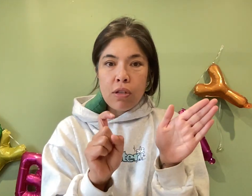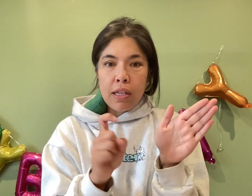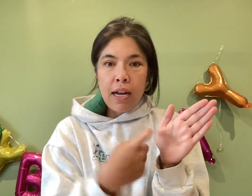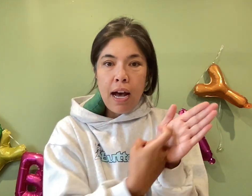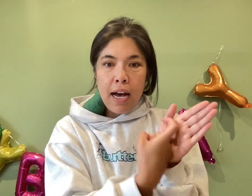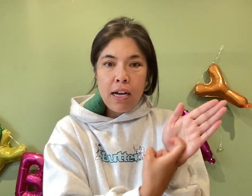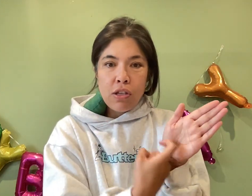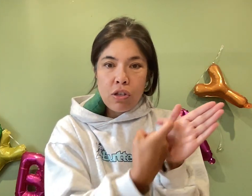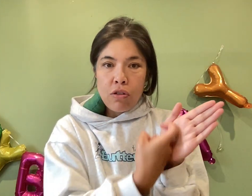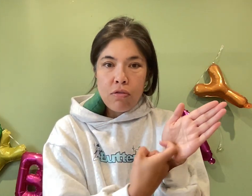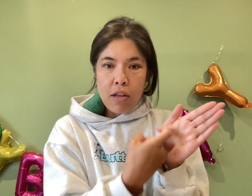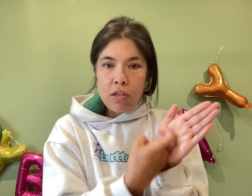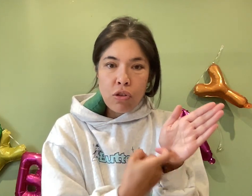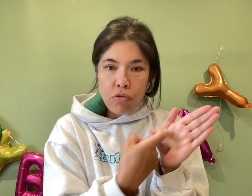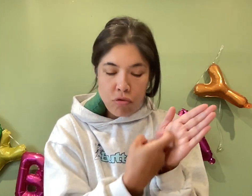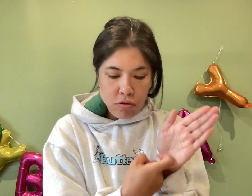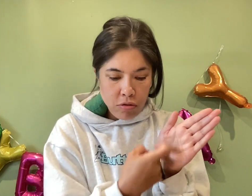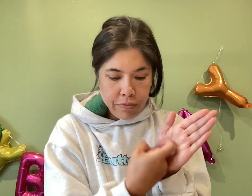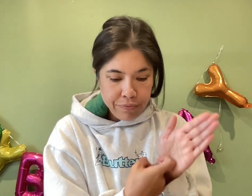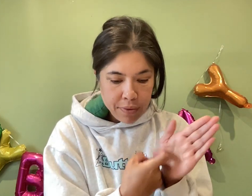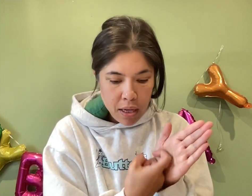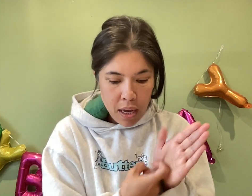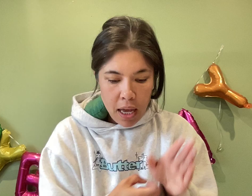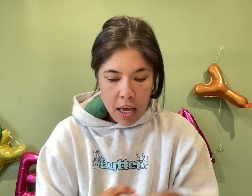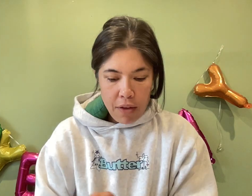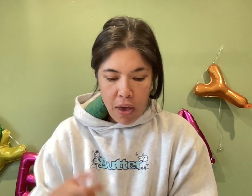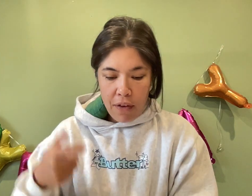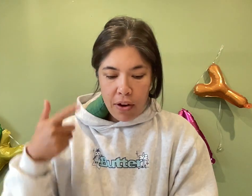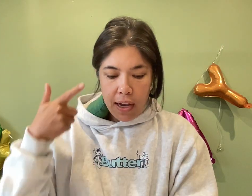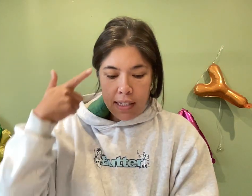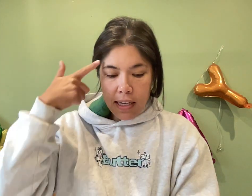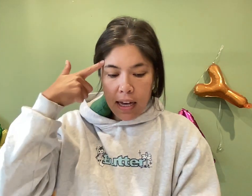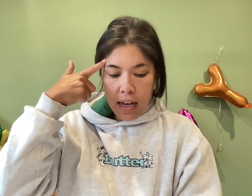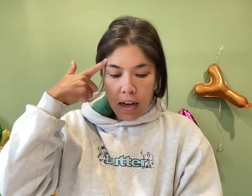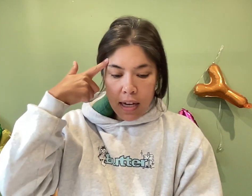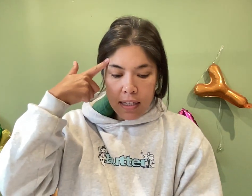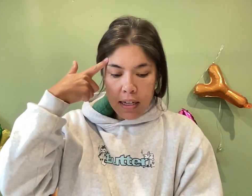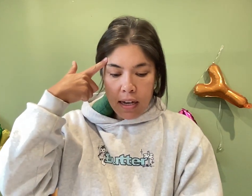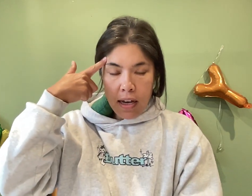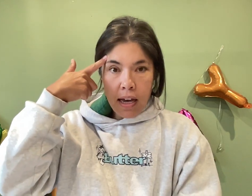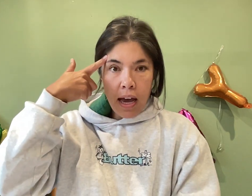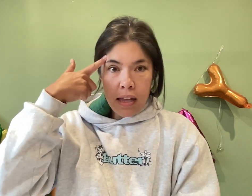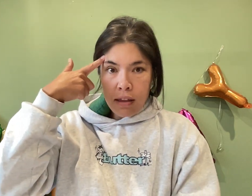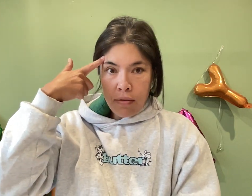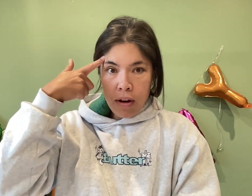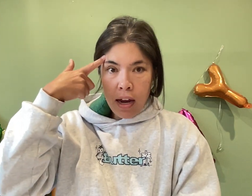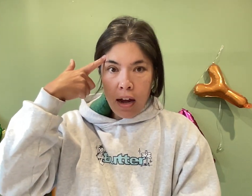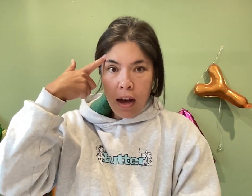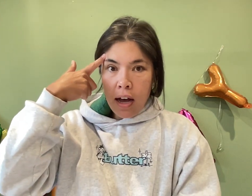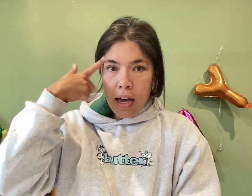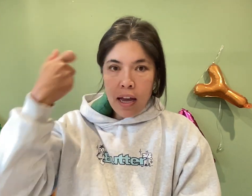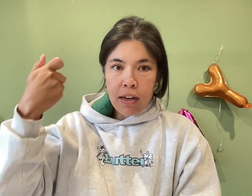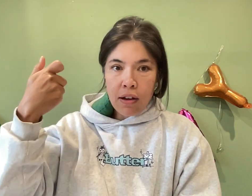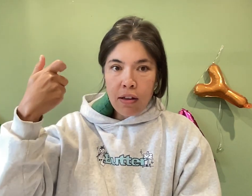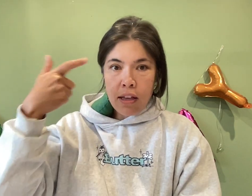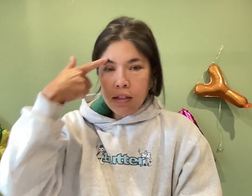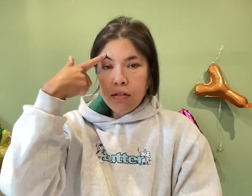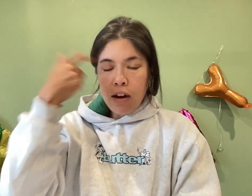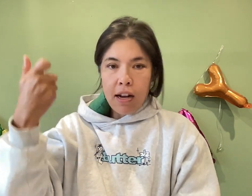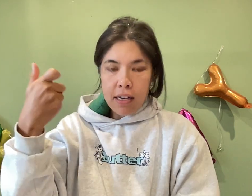letter R, just go, that's cruel. If you have an idea at the right I, and you go, that's a great